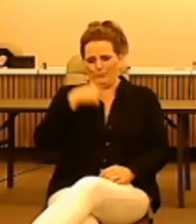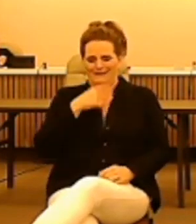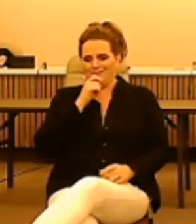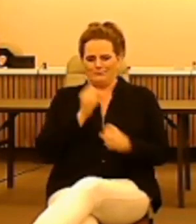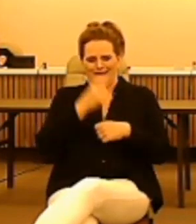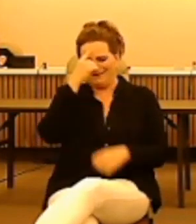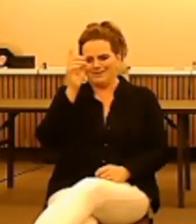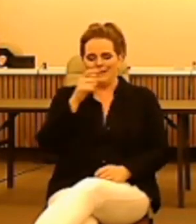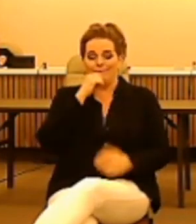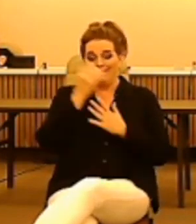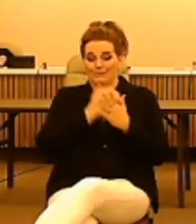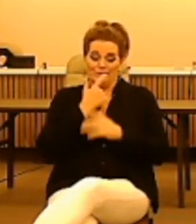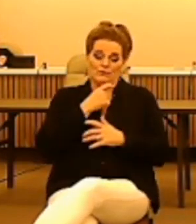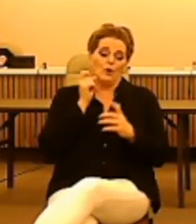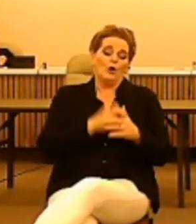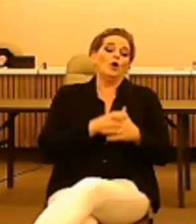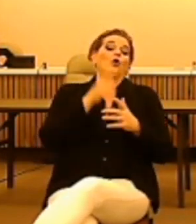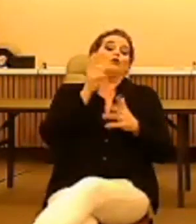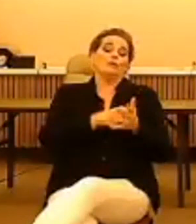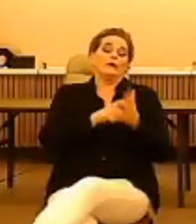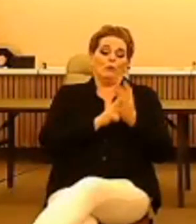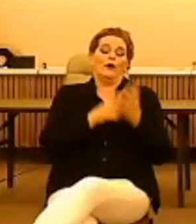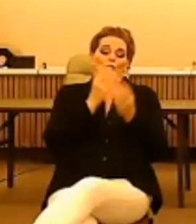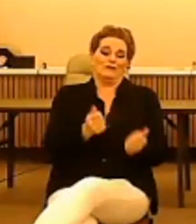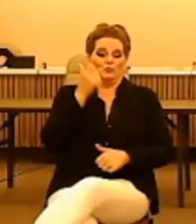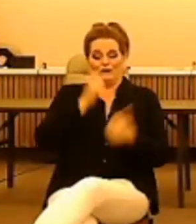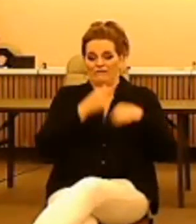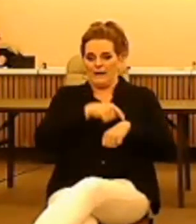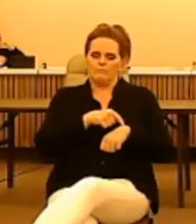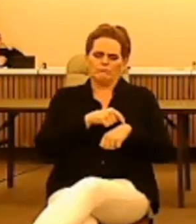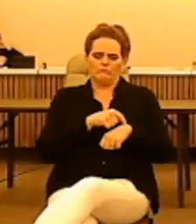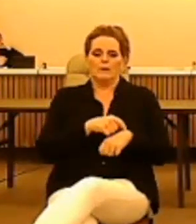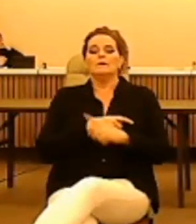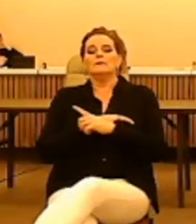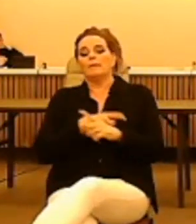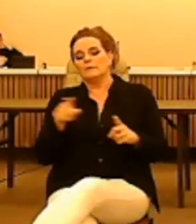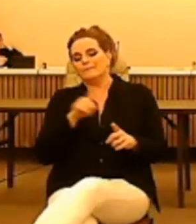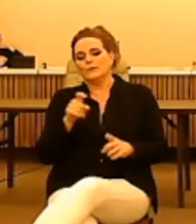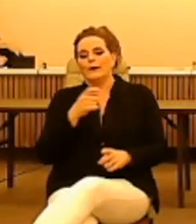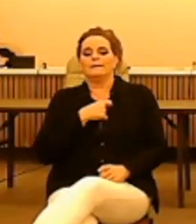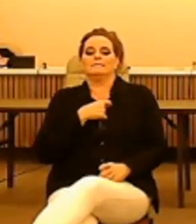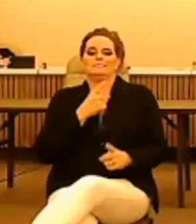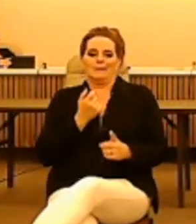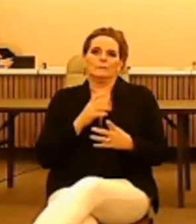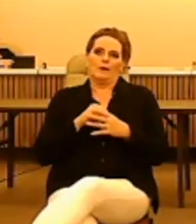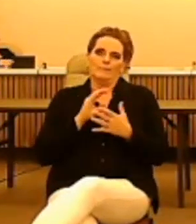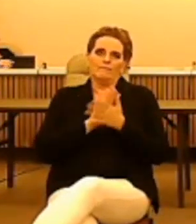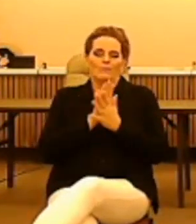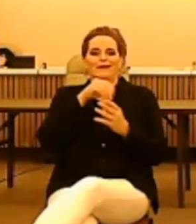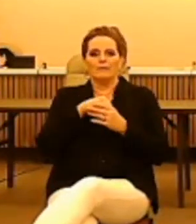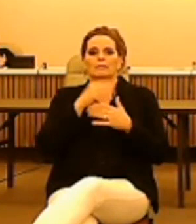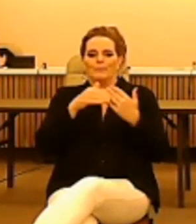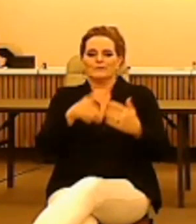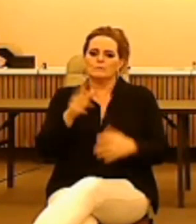list require a town board resolution every time. No. But that you guys would have input as to part of the process. So obviously if people come to you and